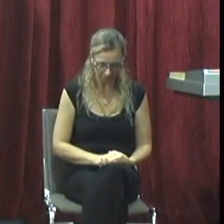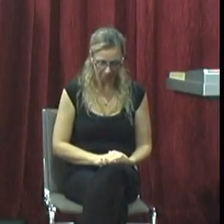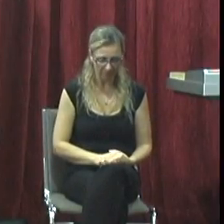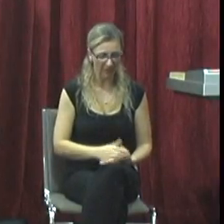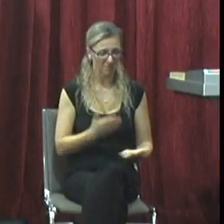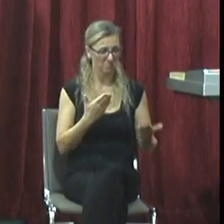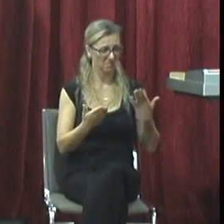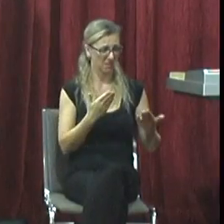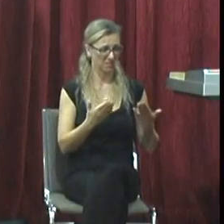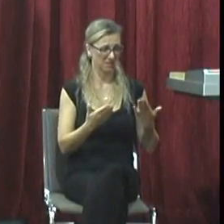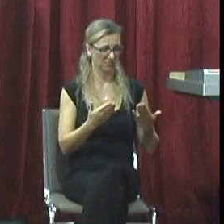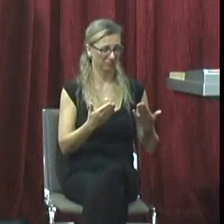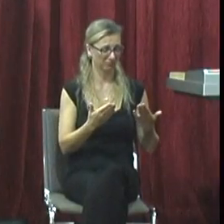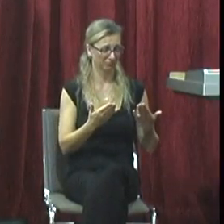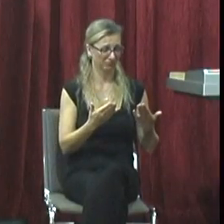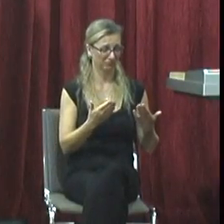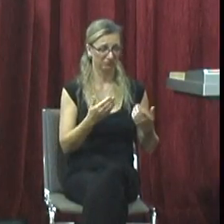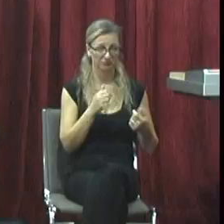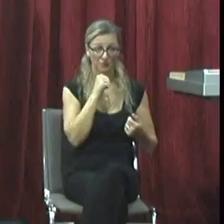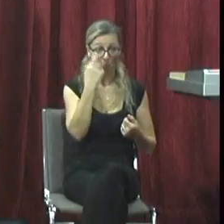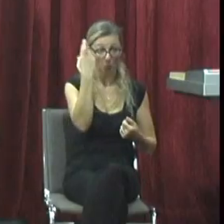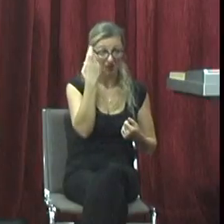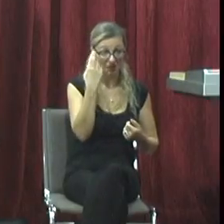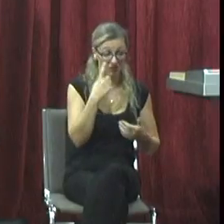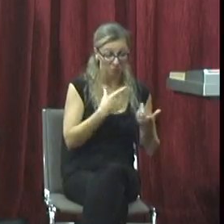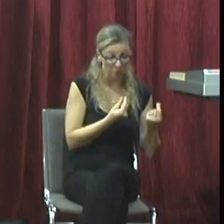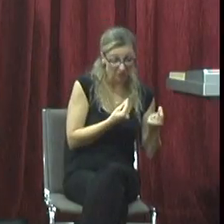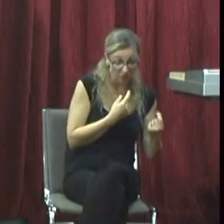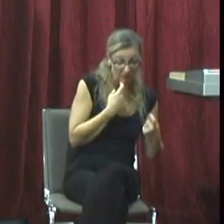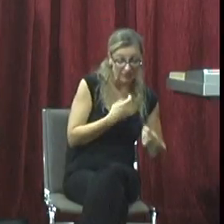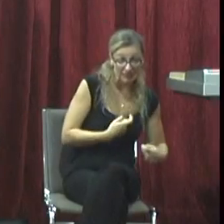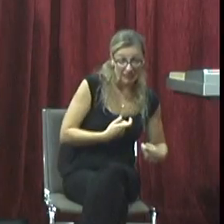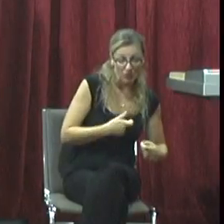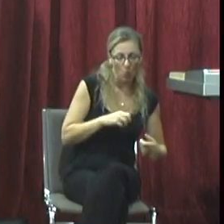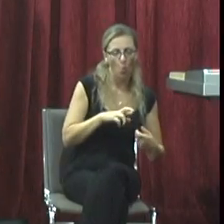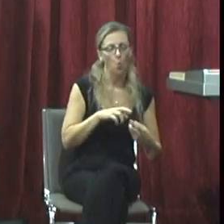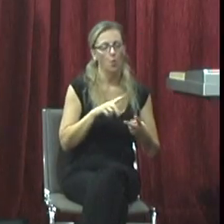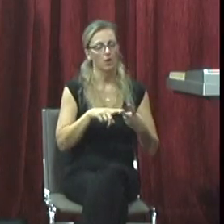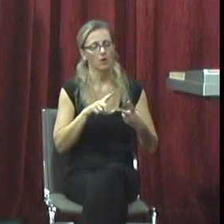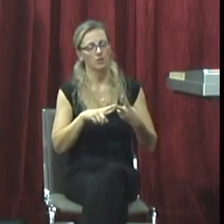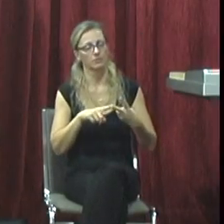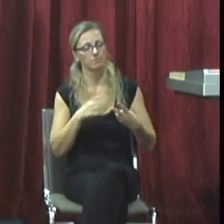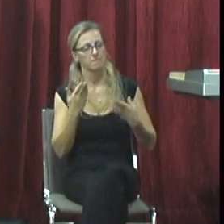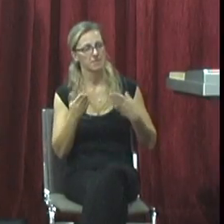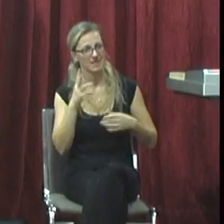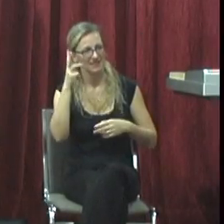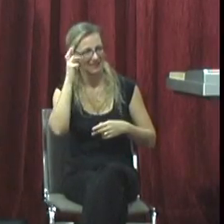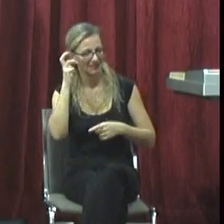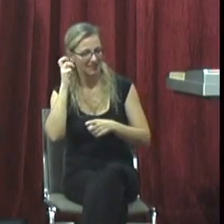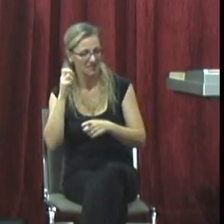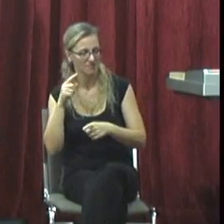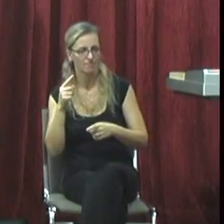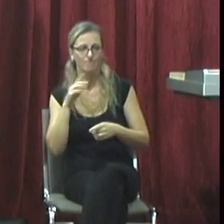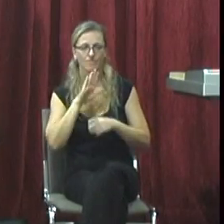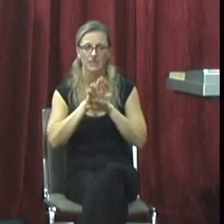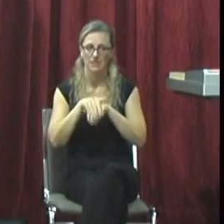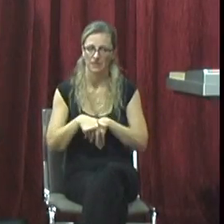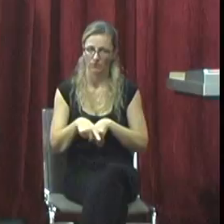ignorance of what is sin, or because Satan has deceived you into believing that that's not